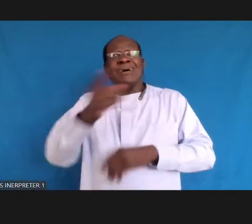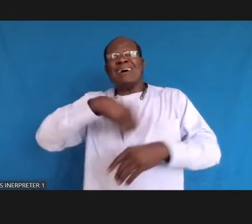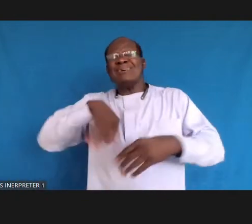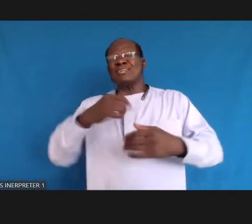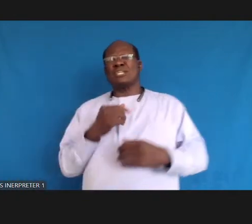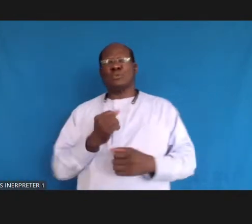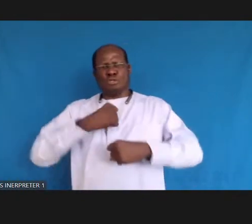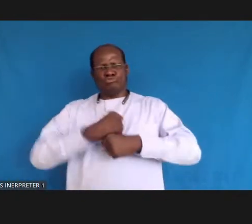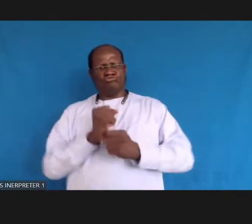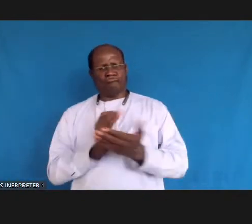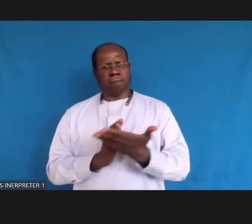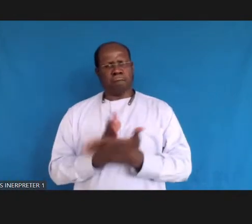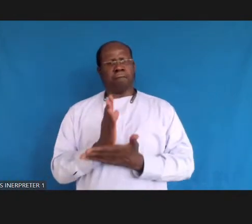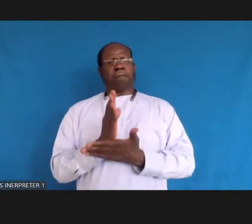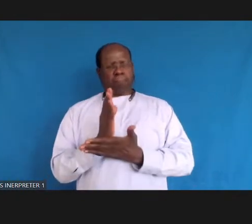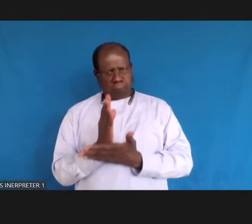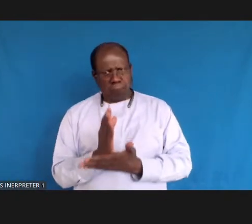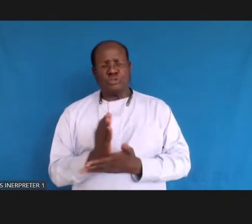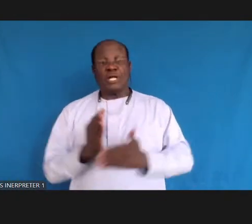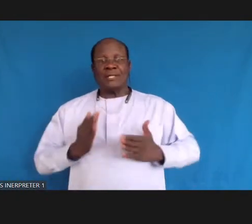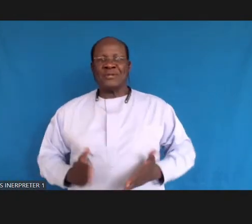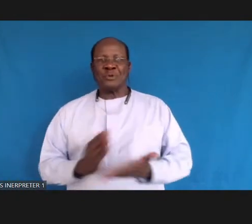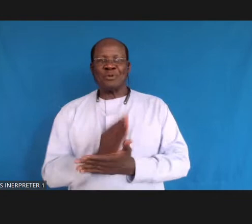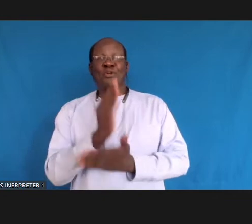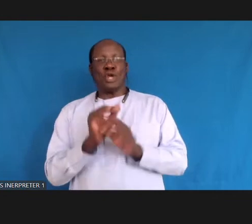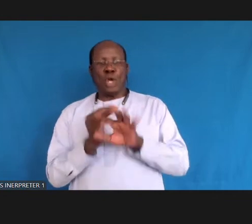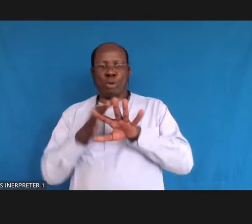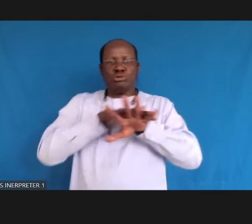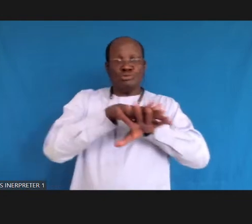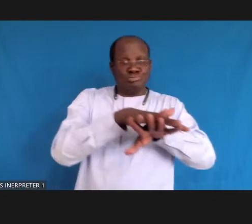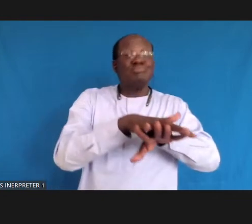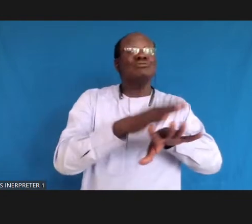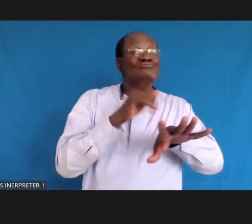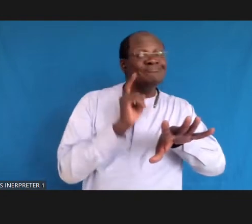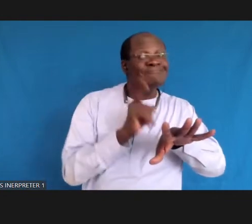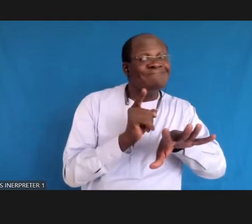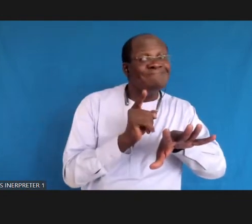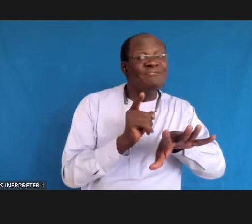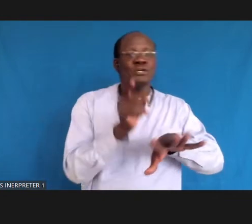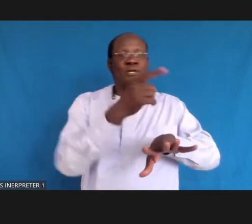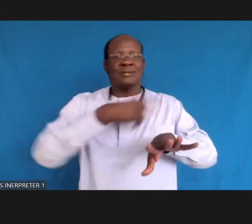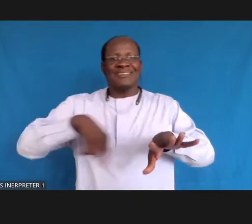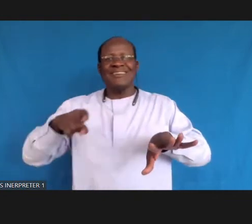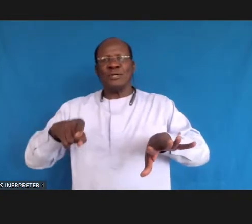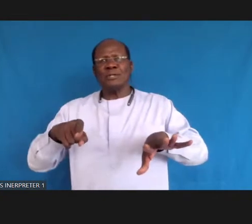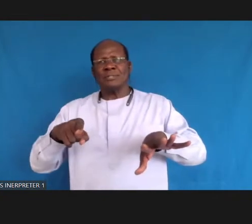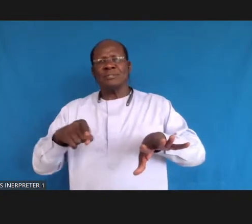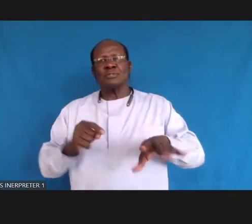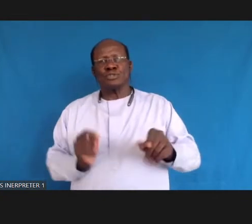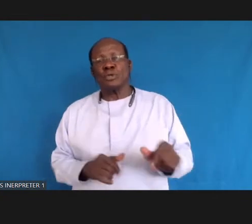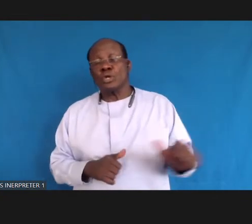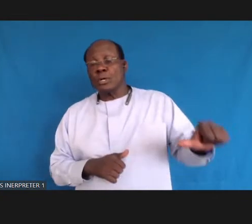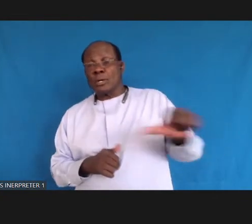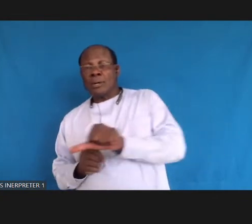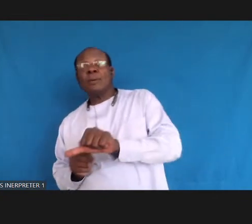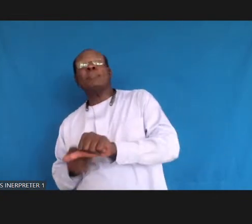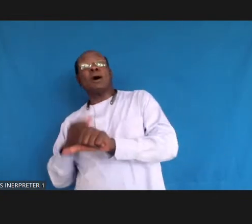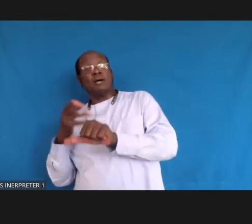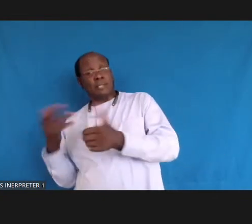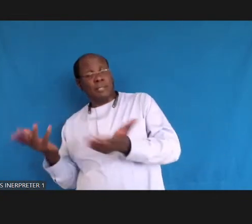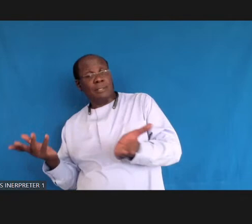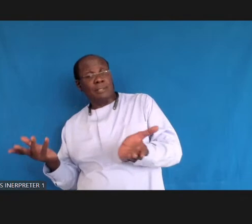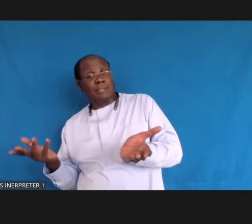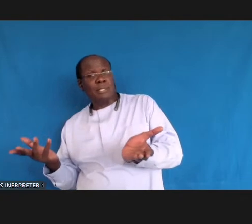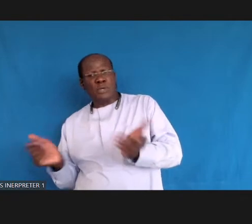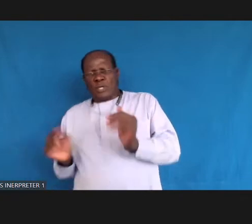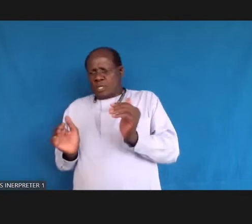sure human rights is mainstream? So that's one gap maybe we need to fill. That's why I'll get back to you to see with the perspective of your